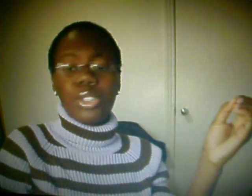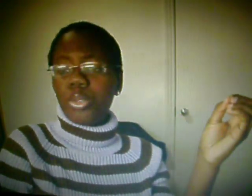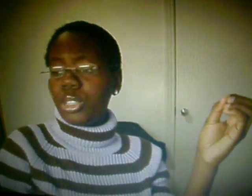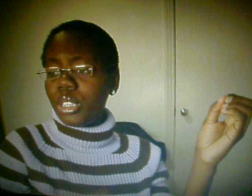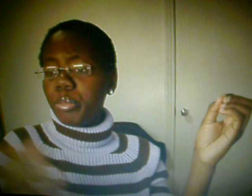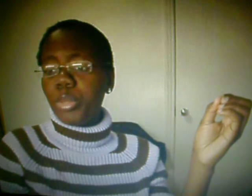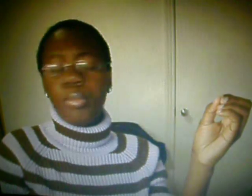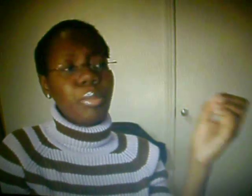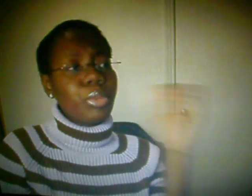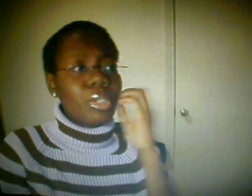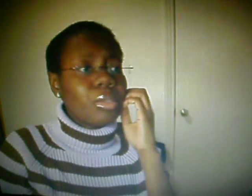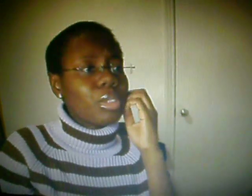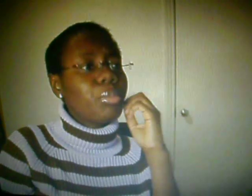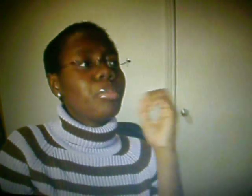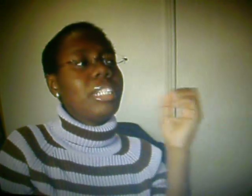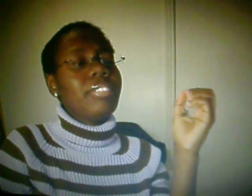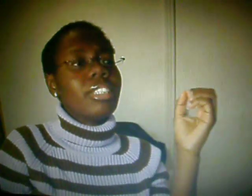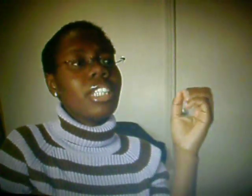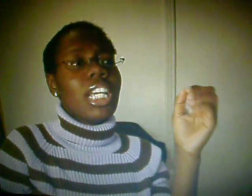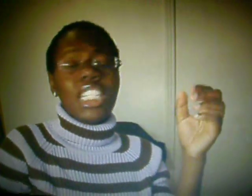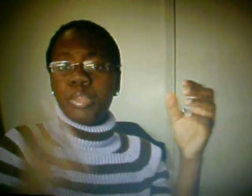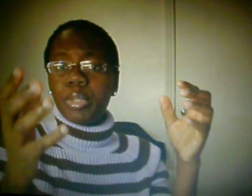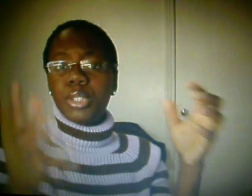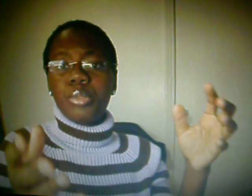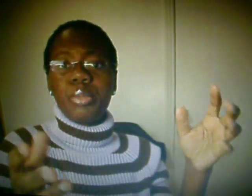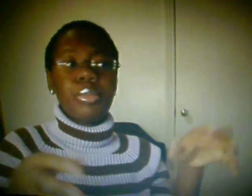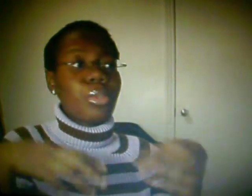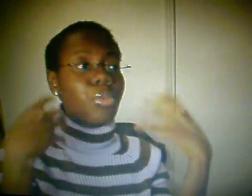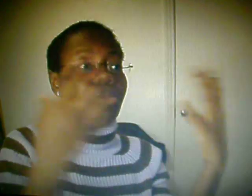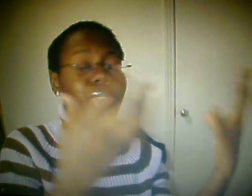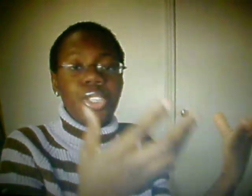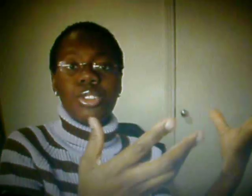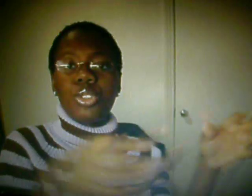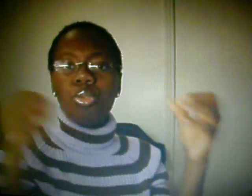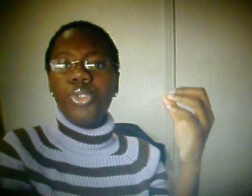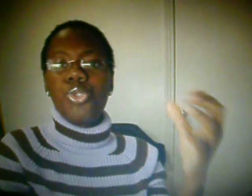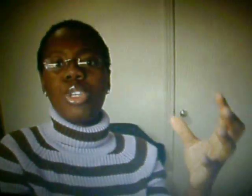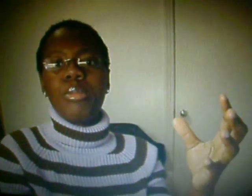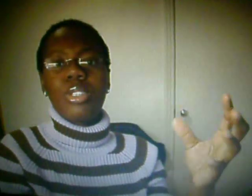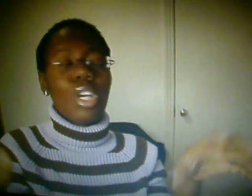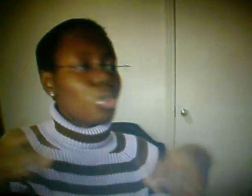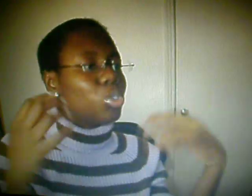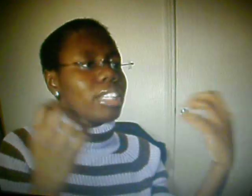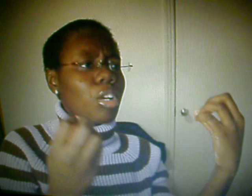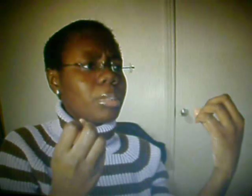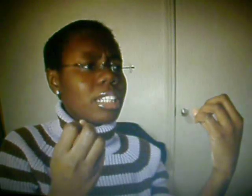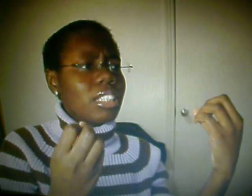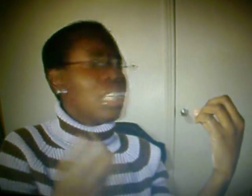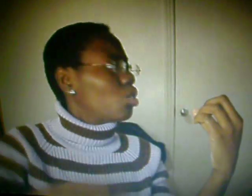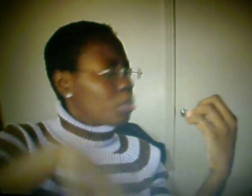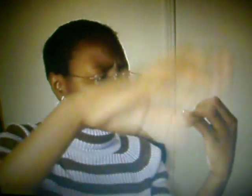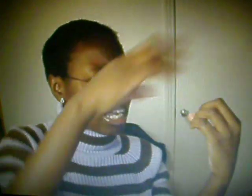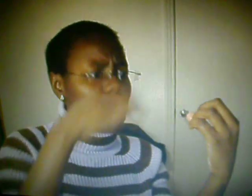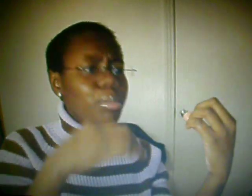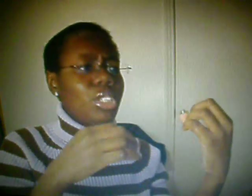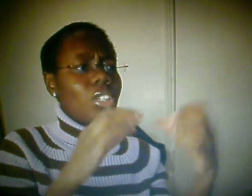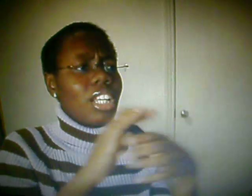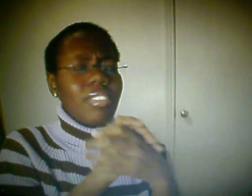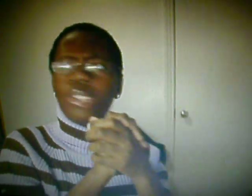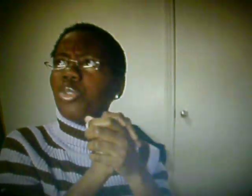through simple people, simple believers. He speaks to people through visions, through dreams, through circumstances. Something might happen in your life that, you know, it